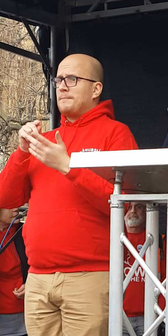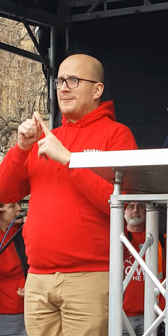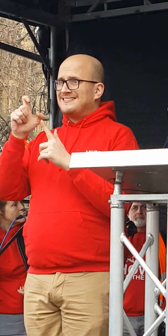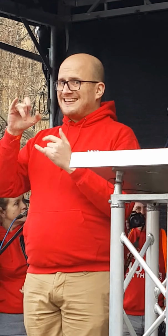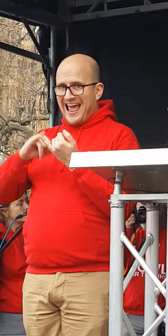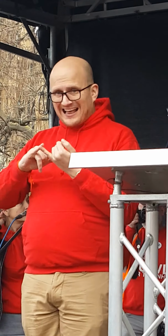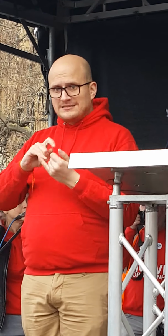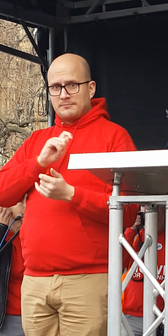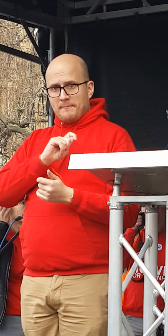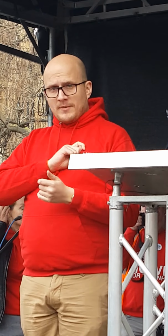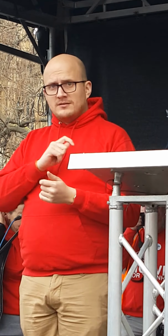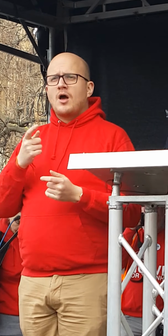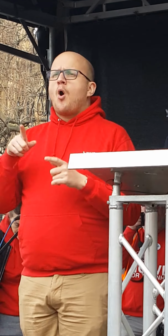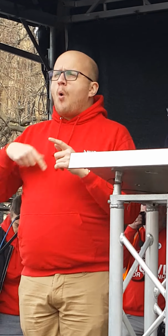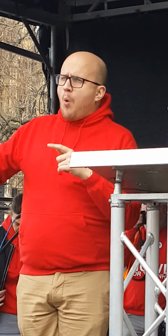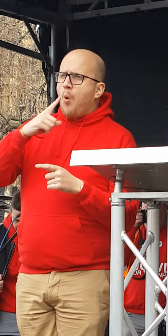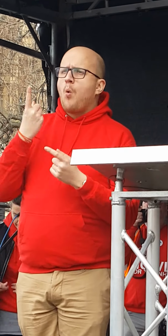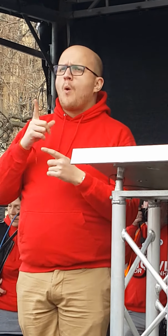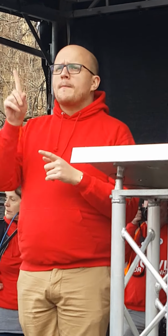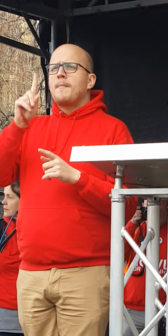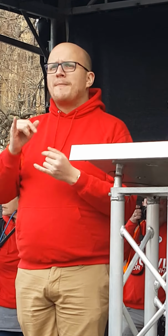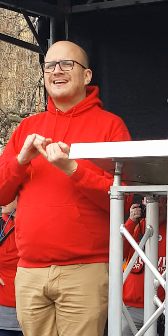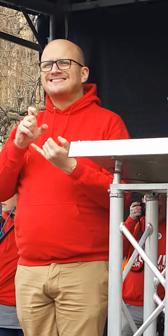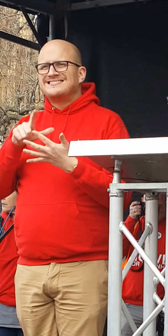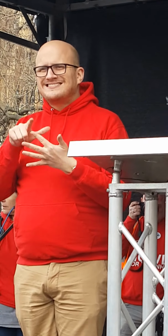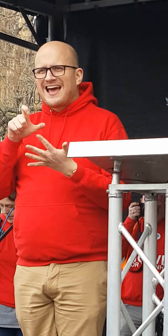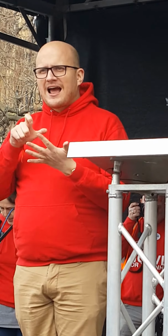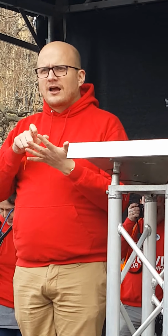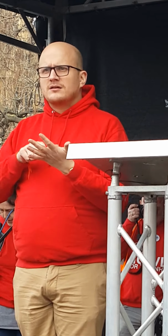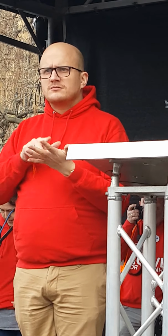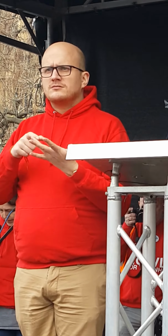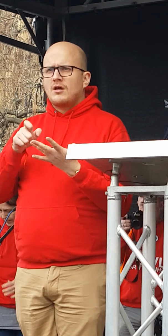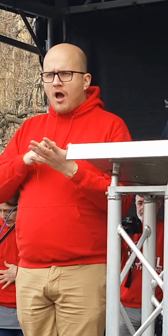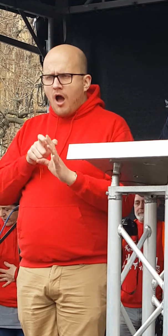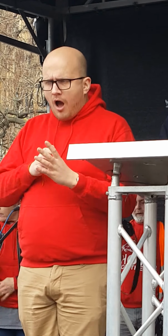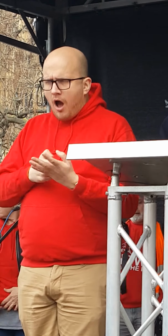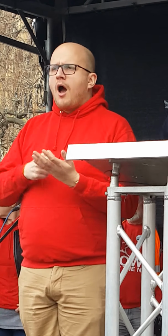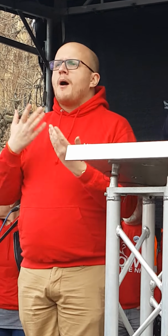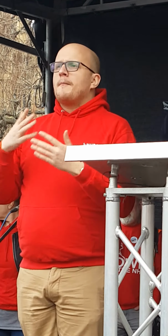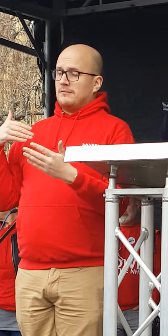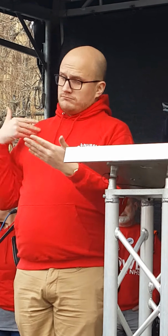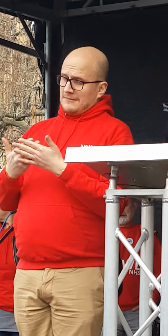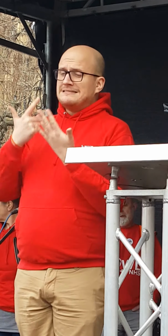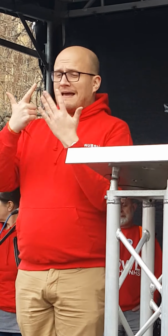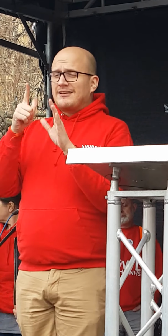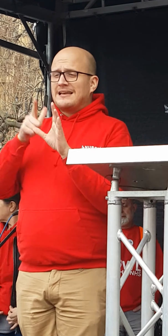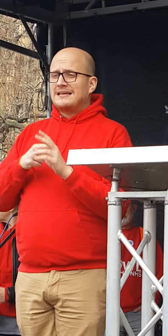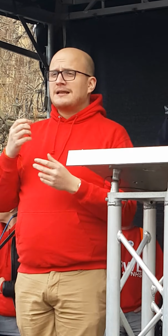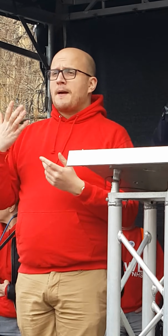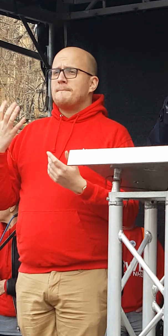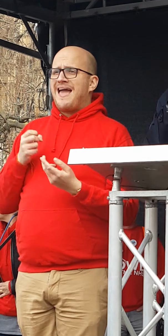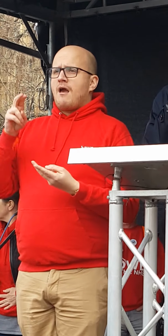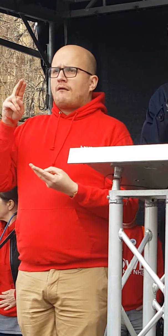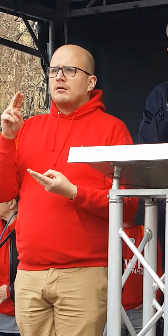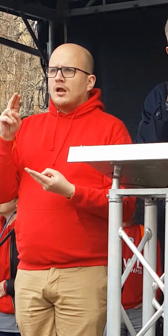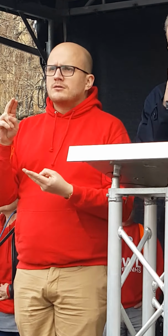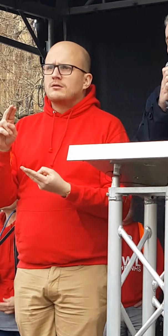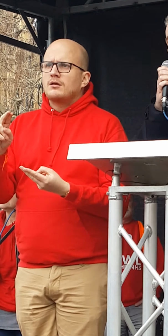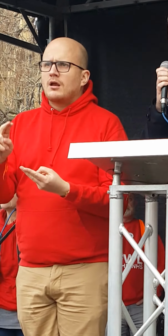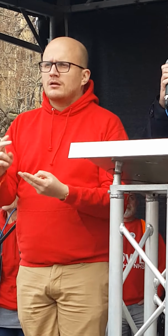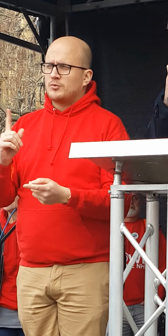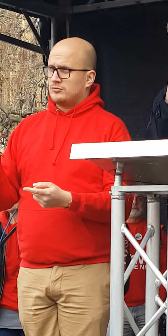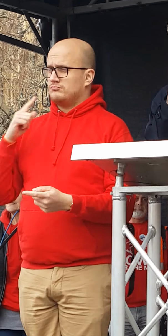our public sector workers, have had 7 years of pay cuts under this brutal Tory government.